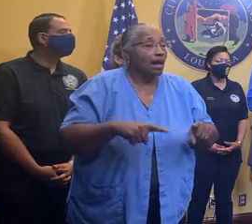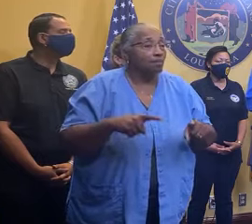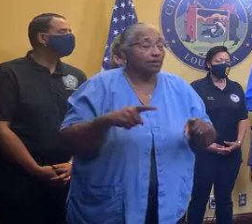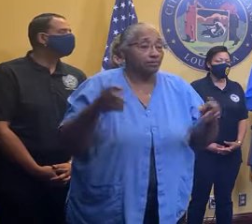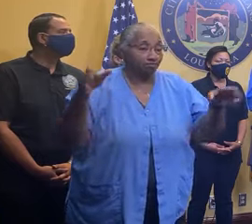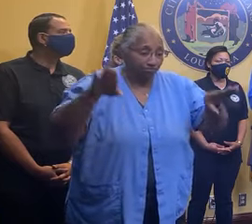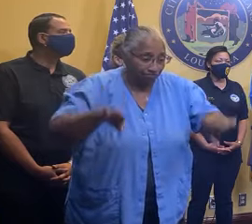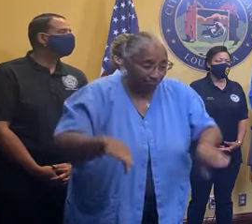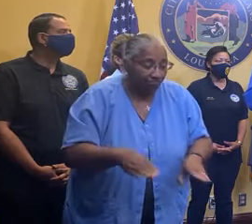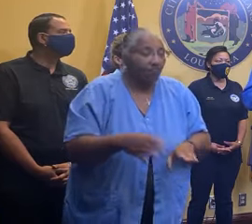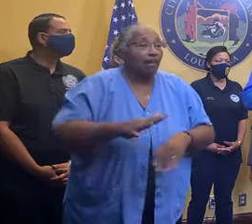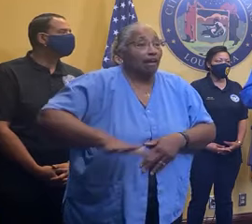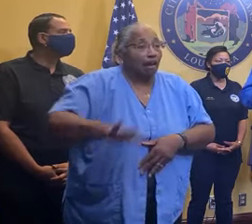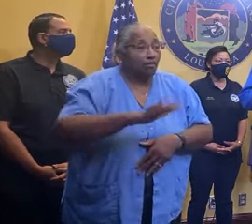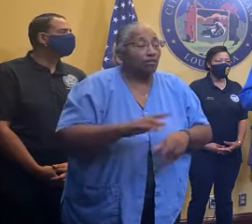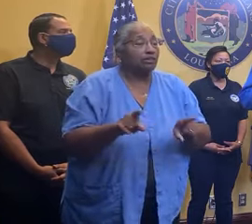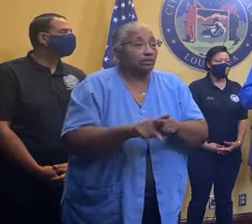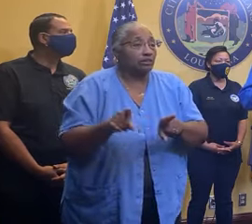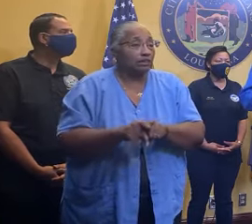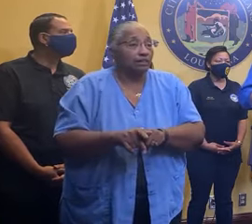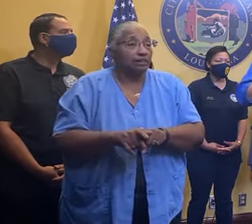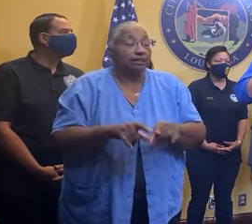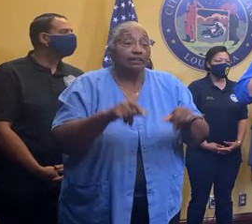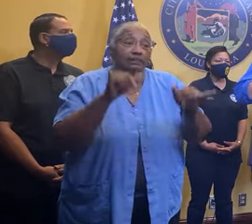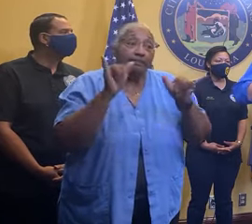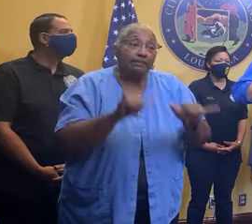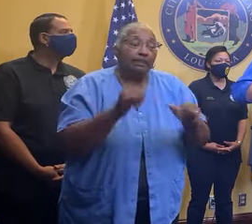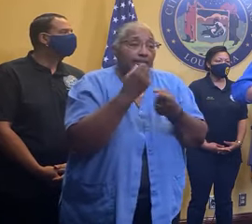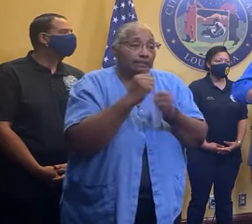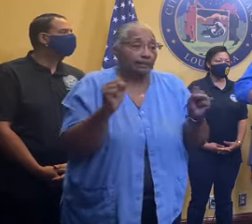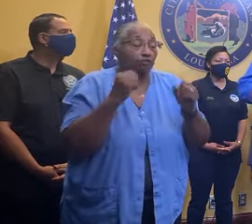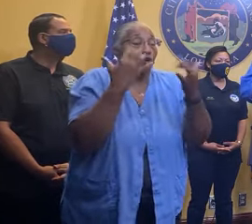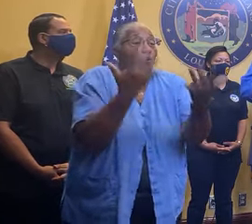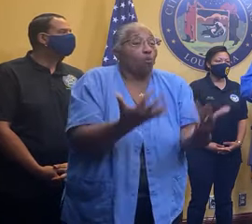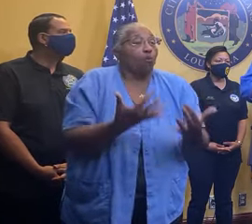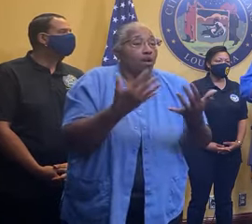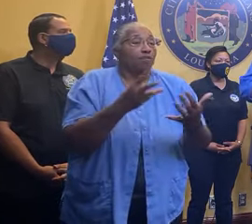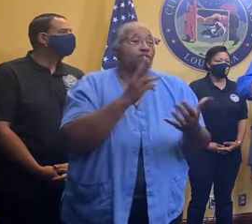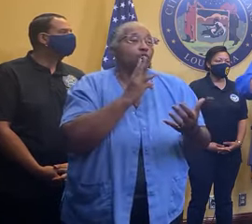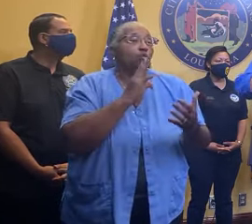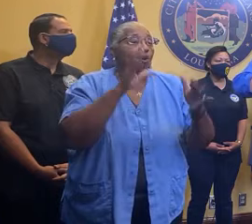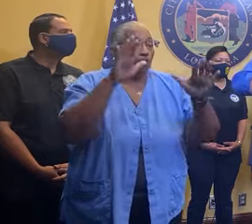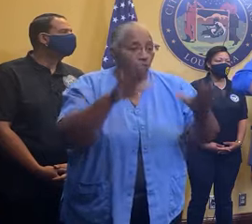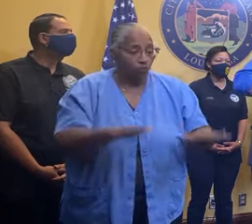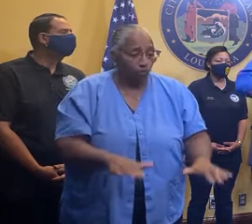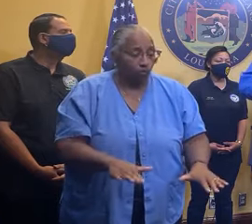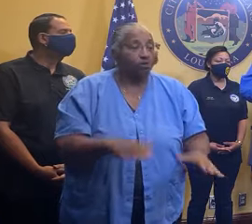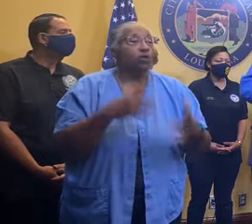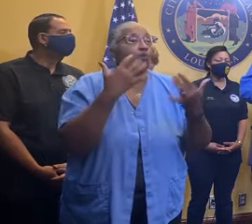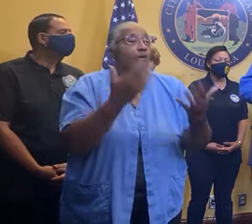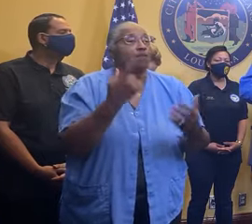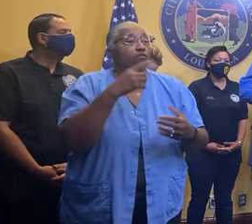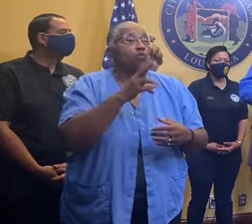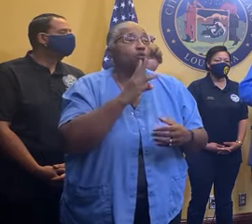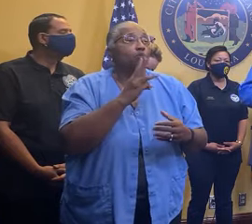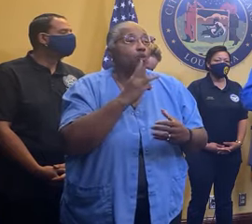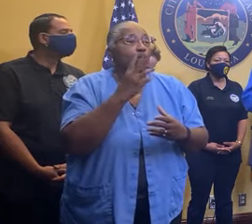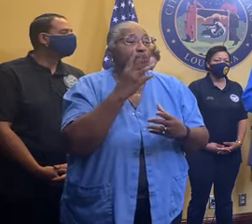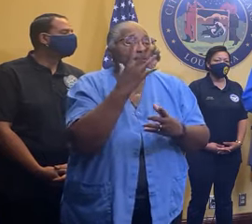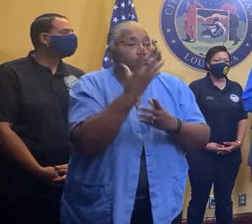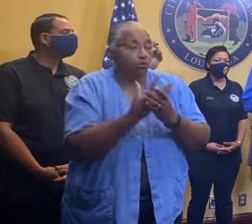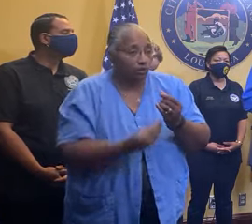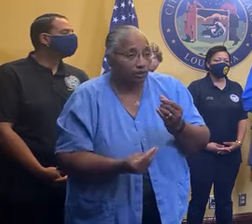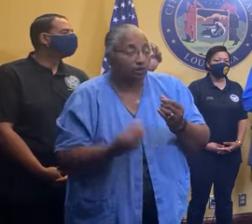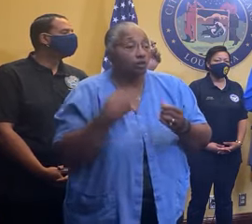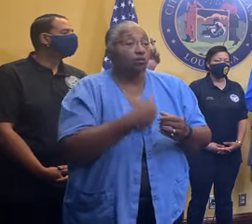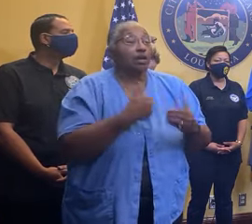etc. Again, stay away, stay safe, wait for that water to go away, wait for it to get pumped out of our city. We had